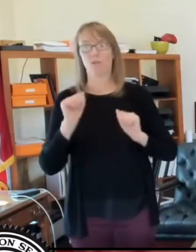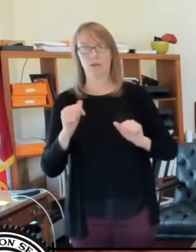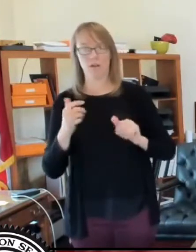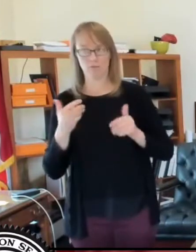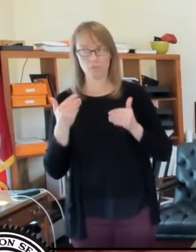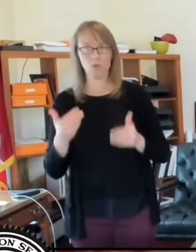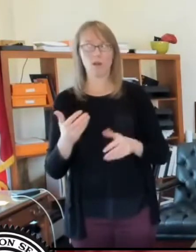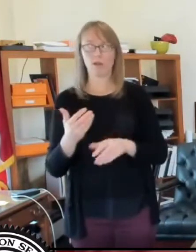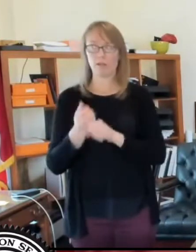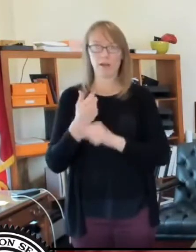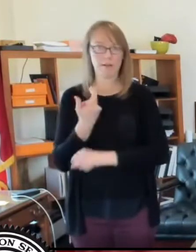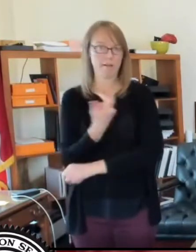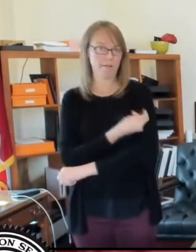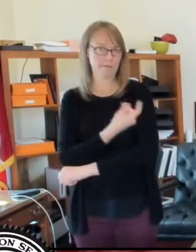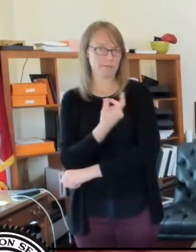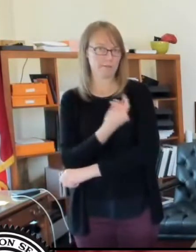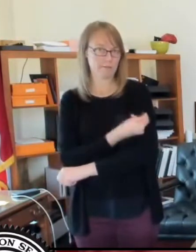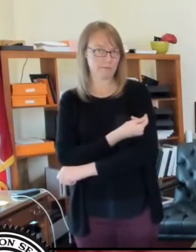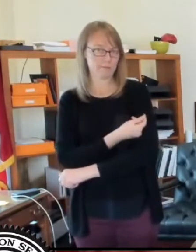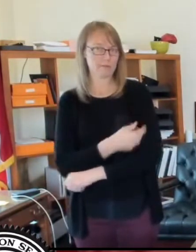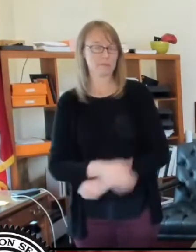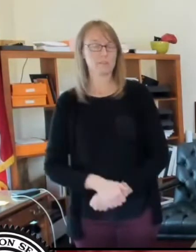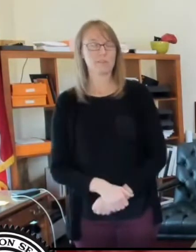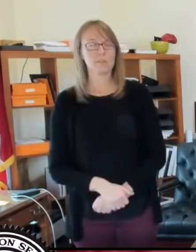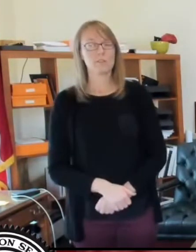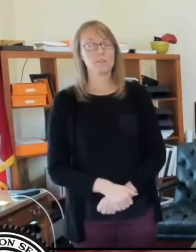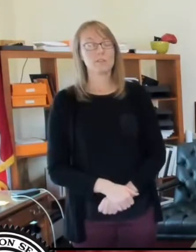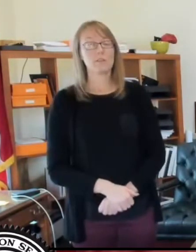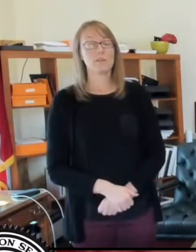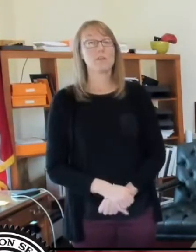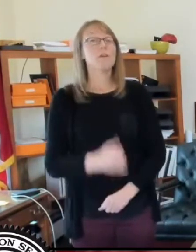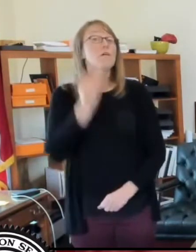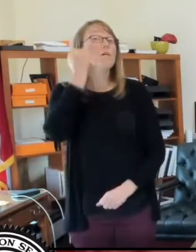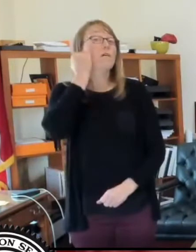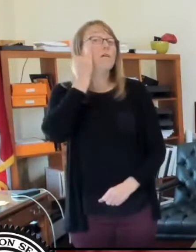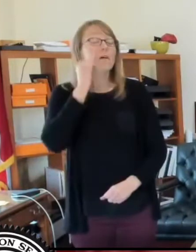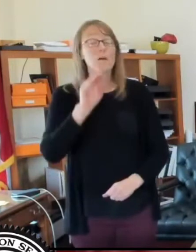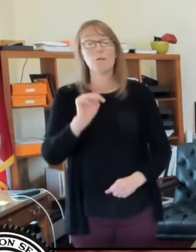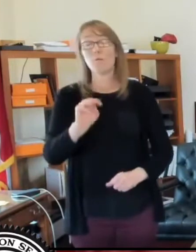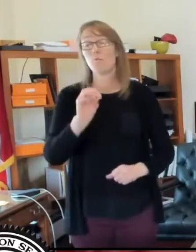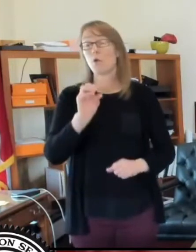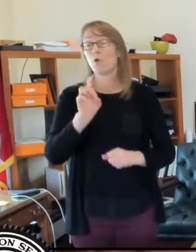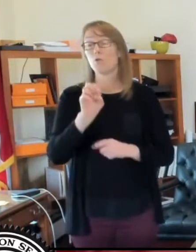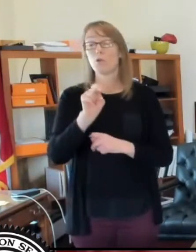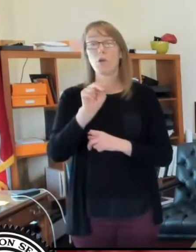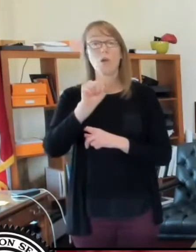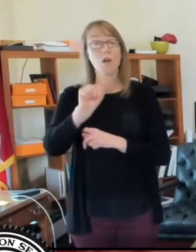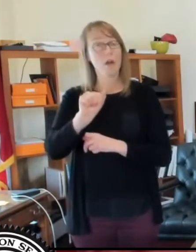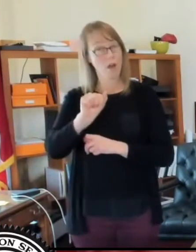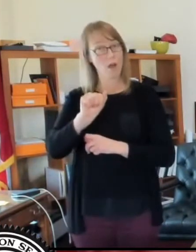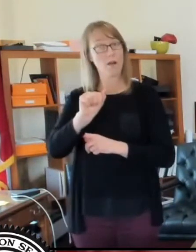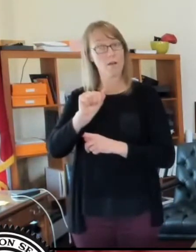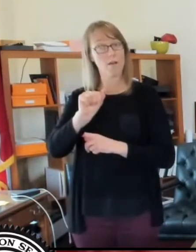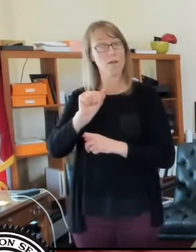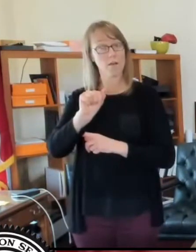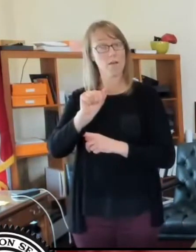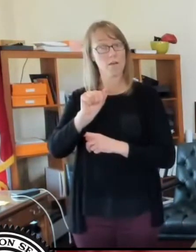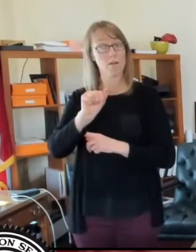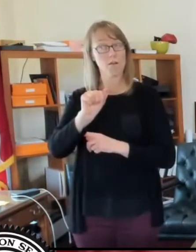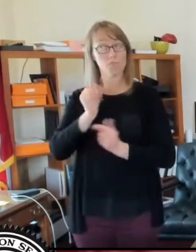and if the Moderna vaccine gets the emergency order from the